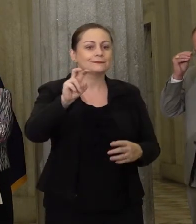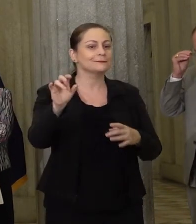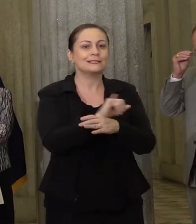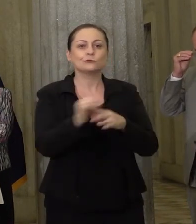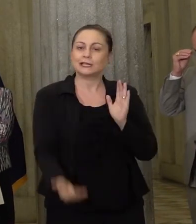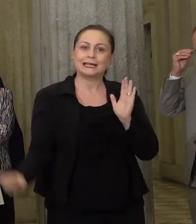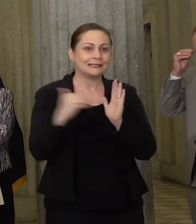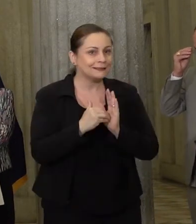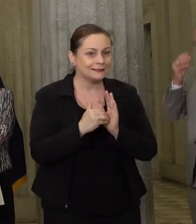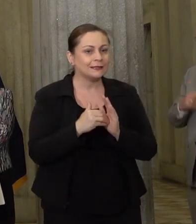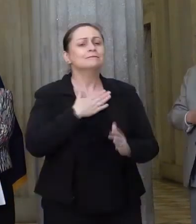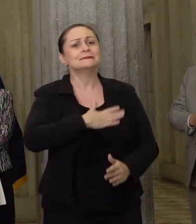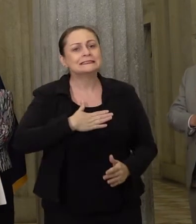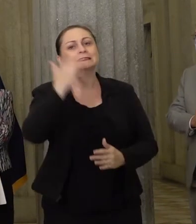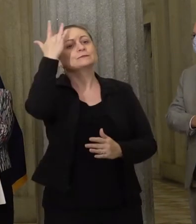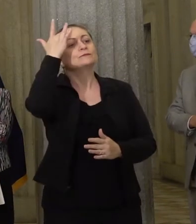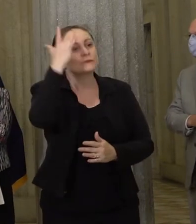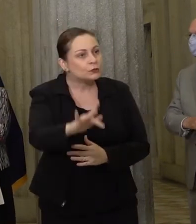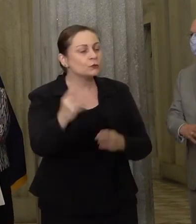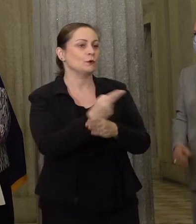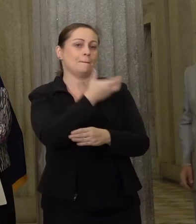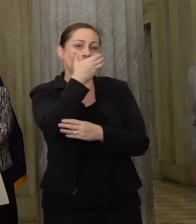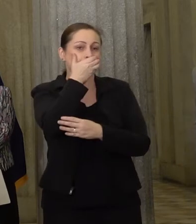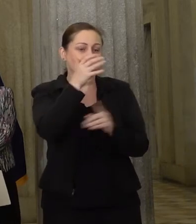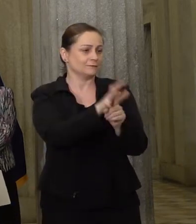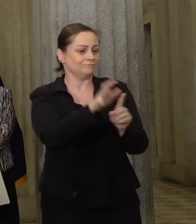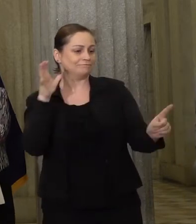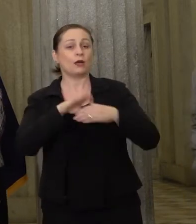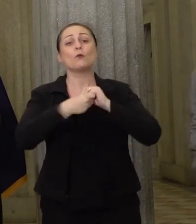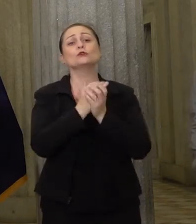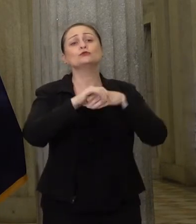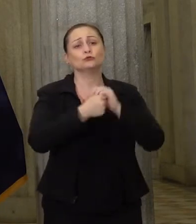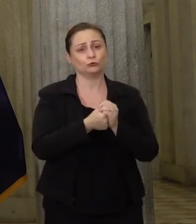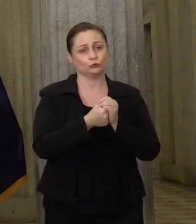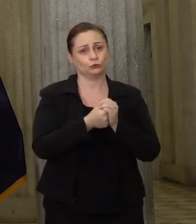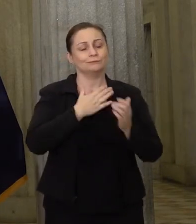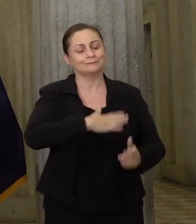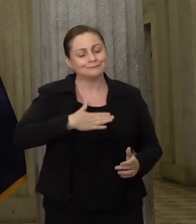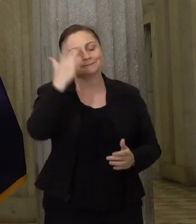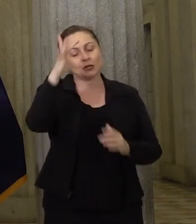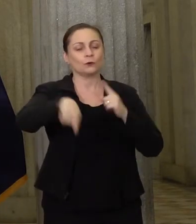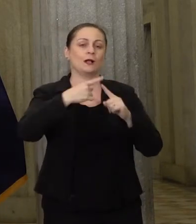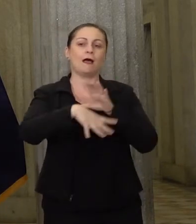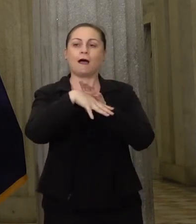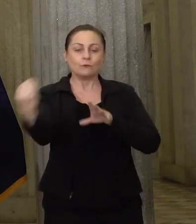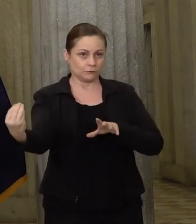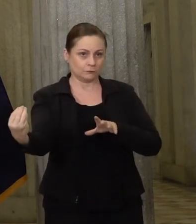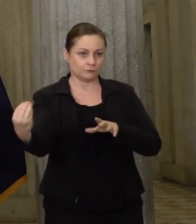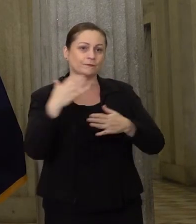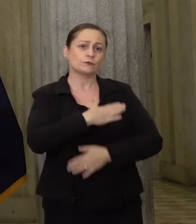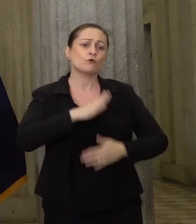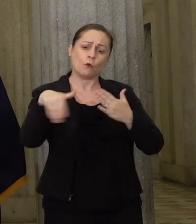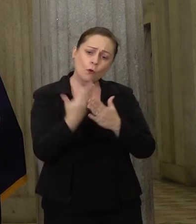be smart, wear a mask, keep your distance, wash your hands, be smart when you go out. But be smart, enjoy